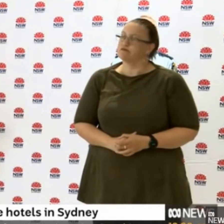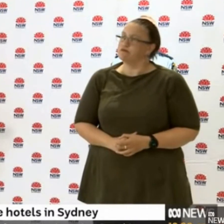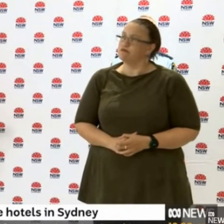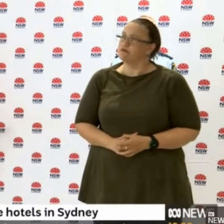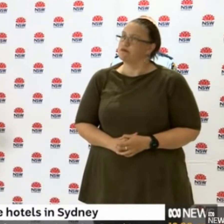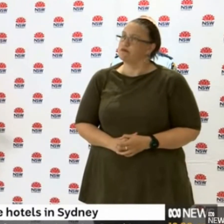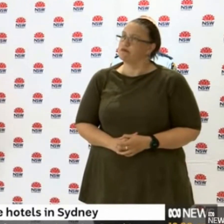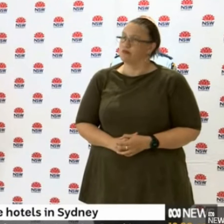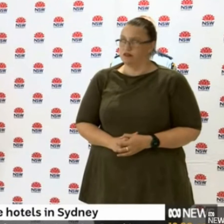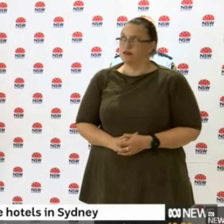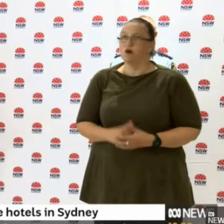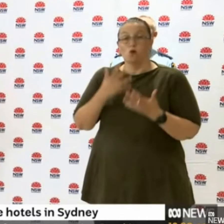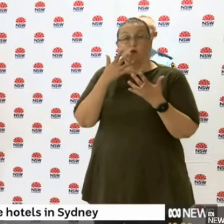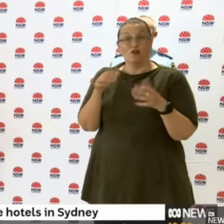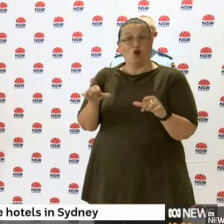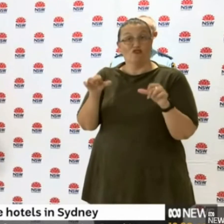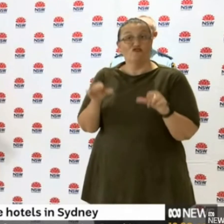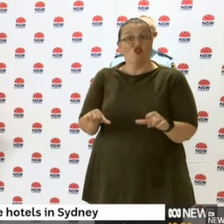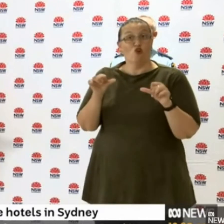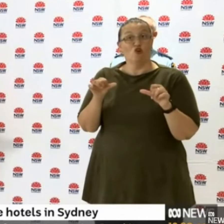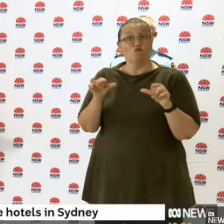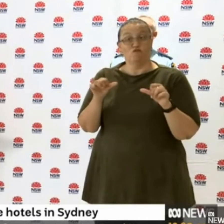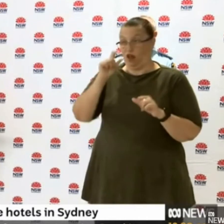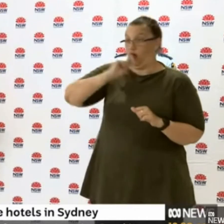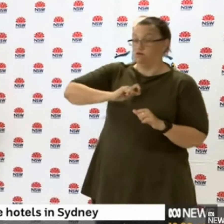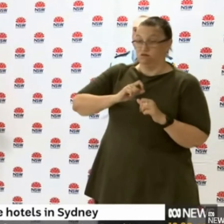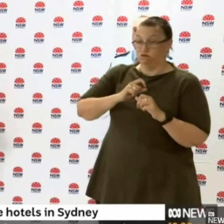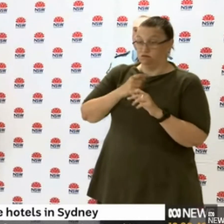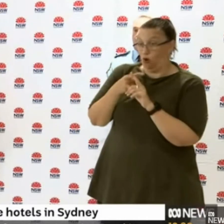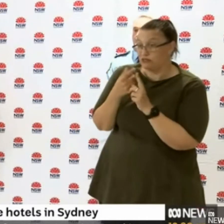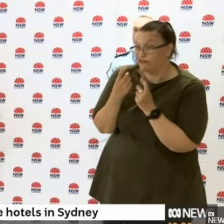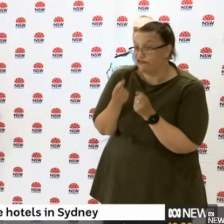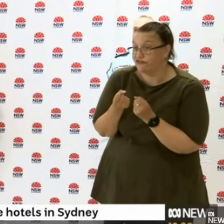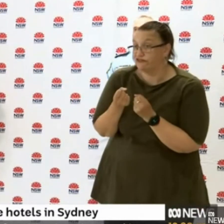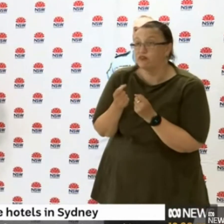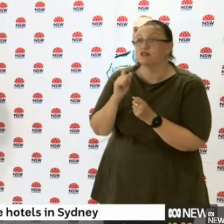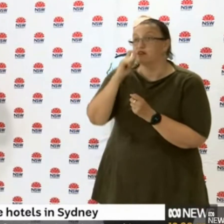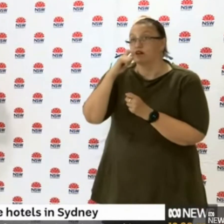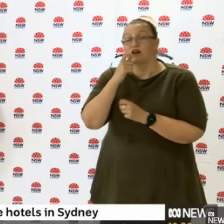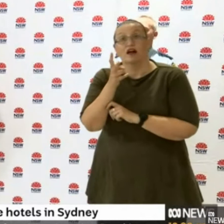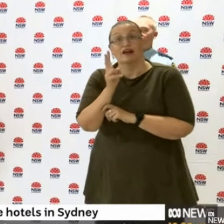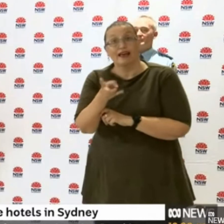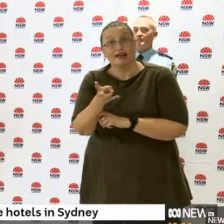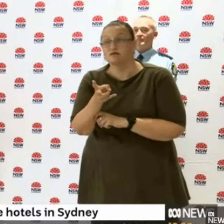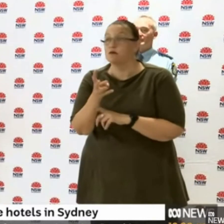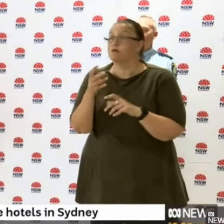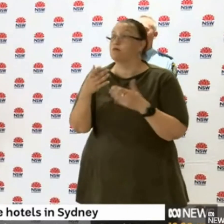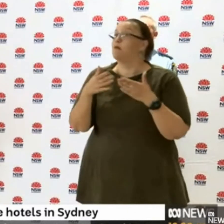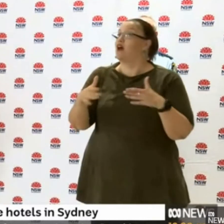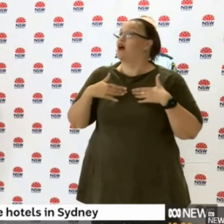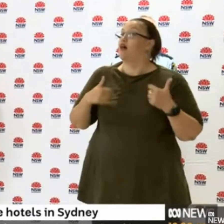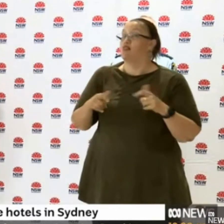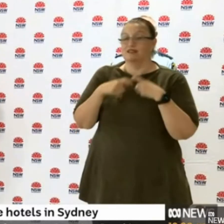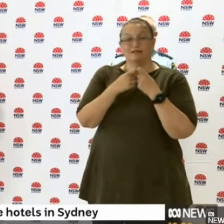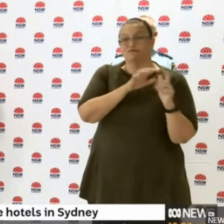And then once that was confirmed, our public health team swung into operation. The household of the